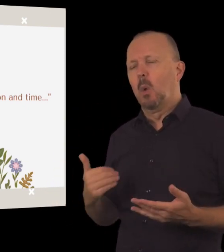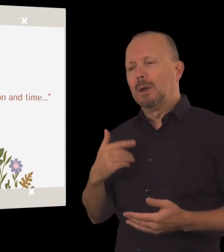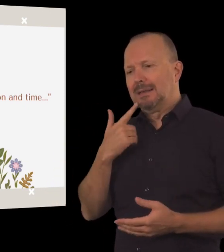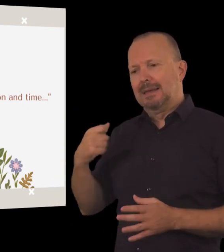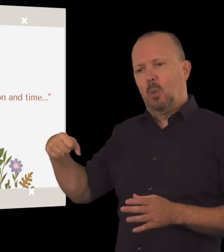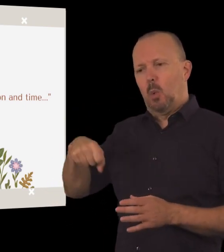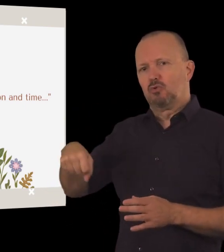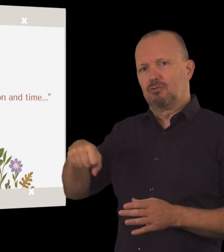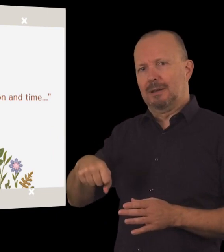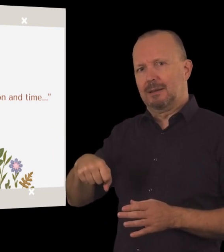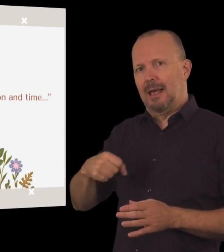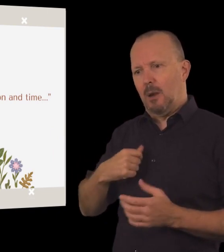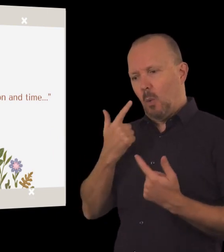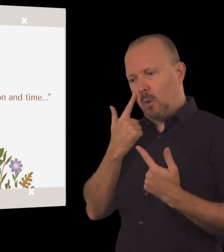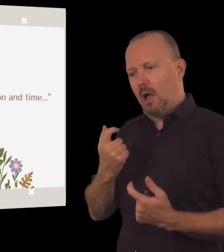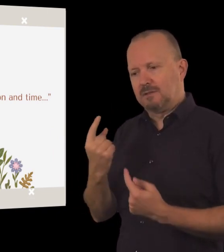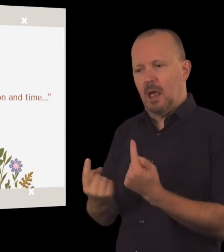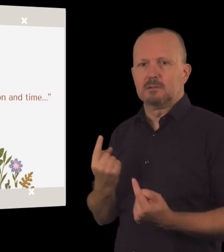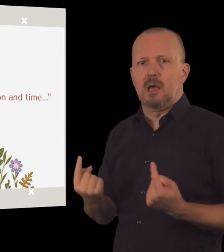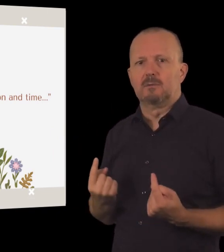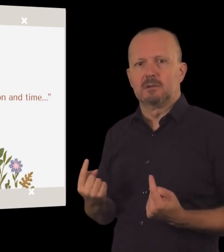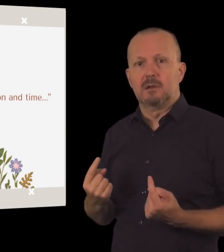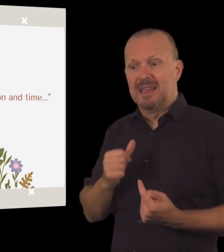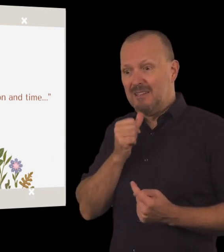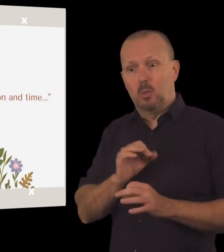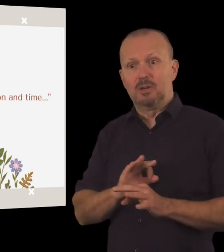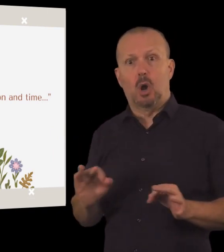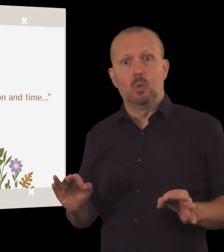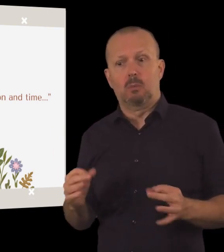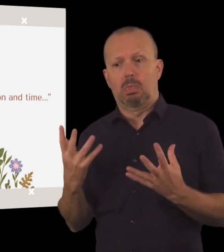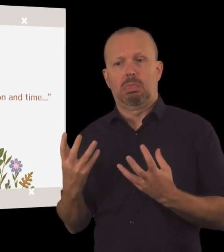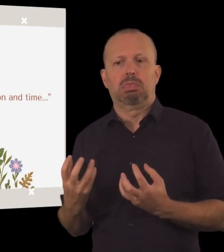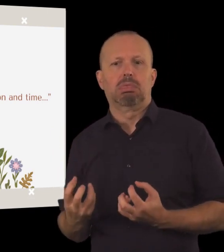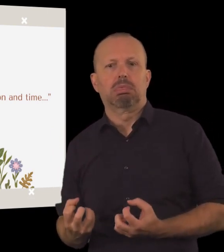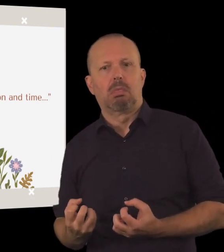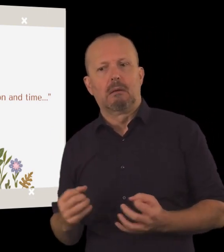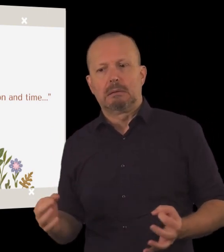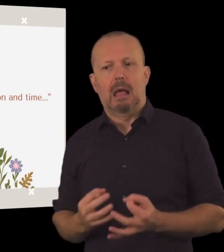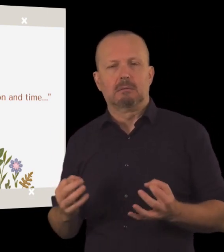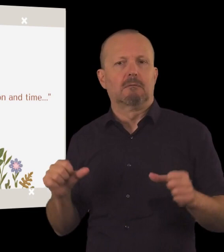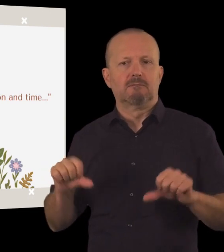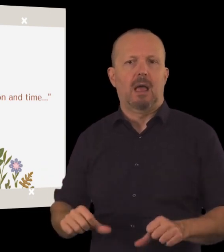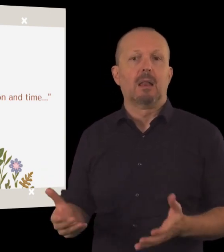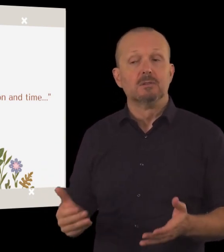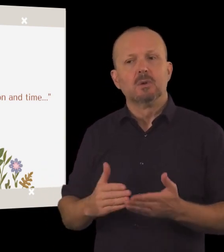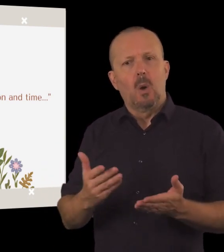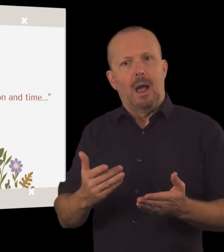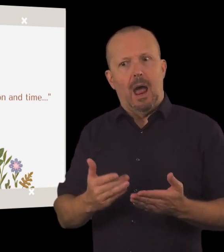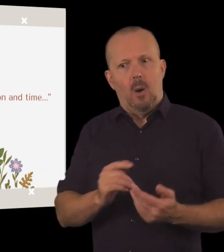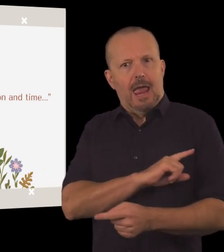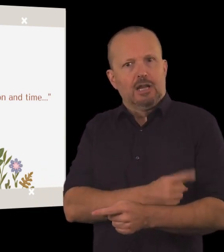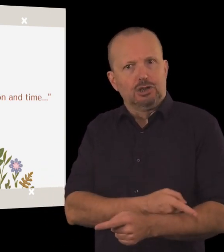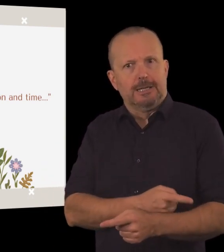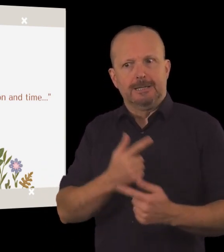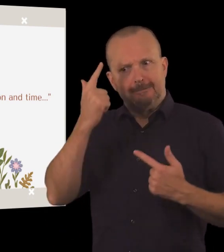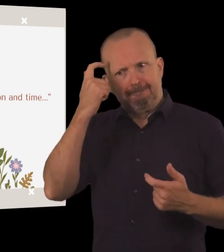time. To sum everything up from today's talk on filling the well, there are multiple negative impacts for